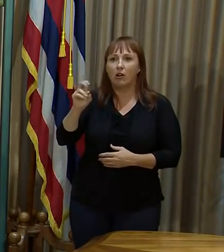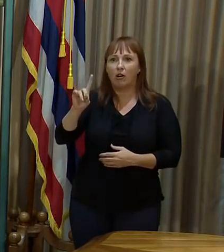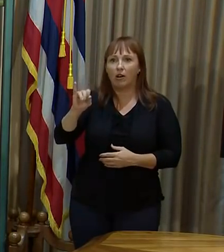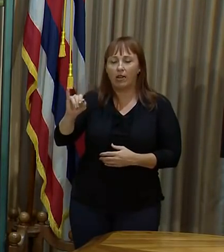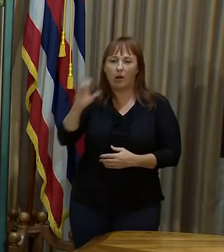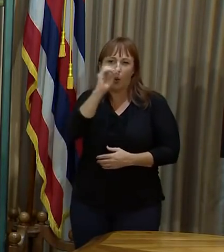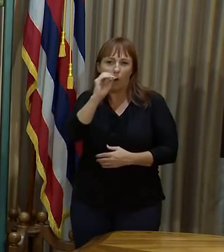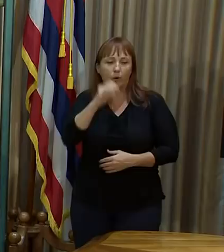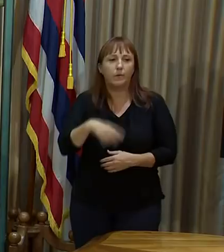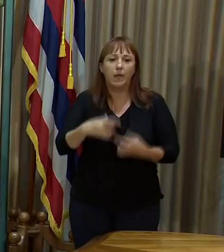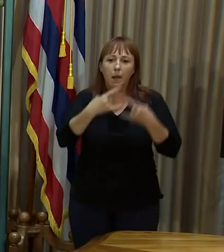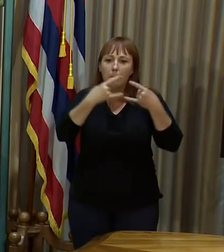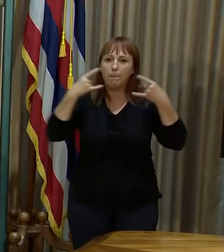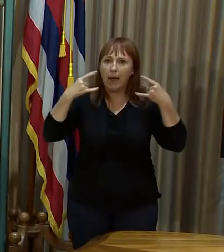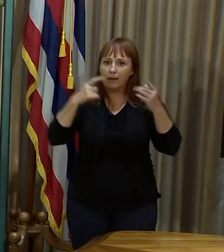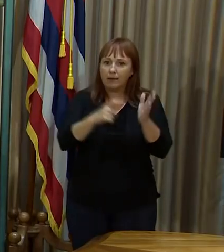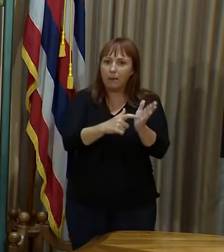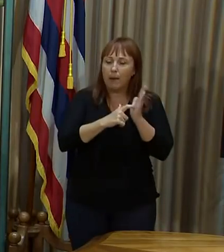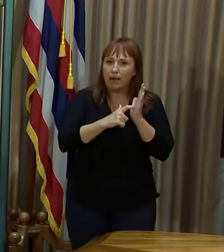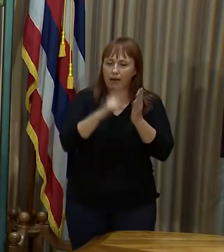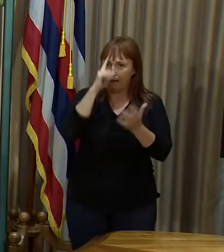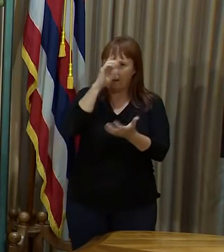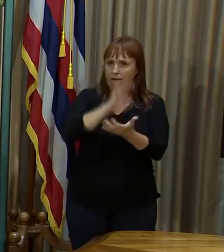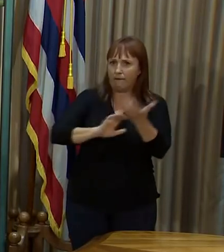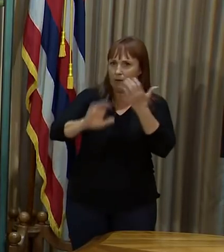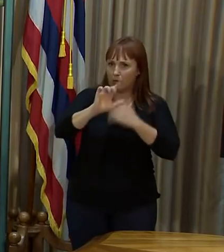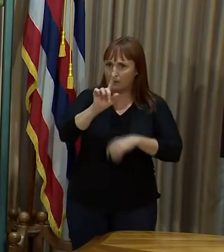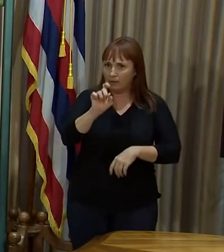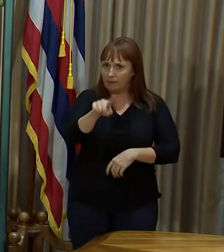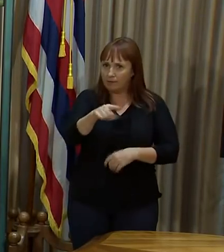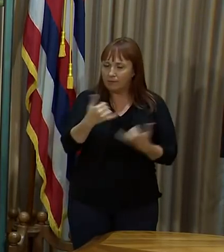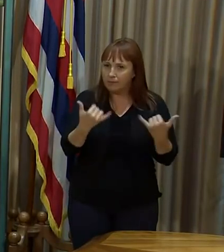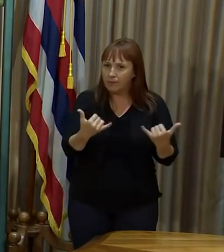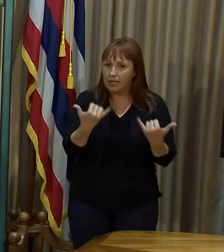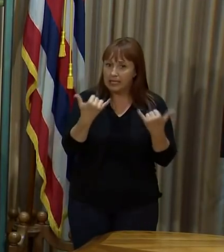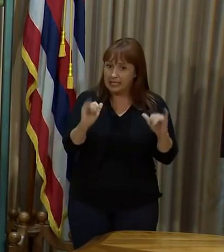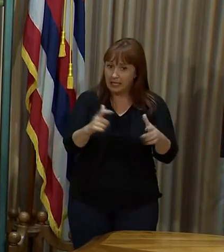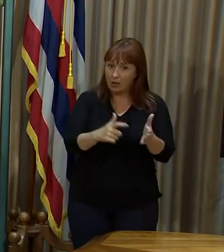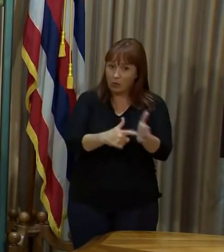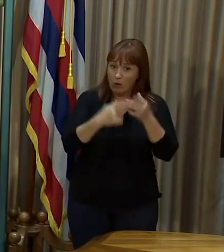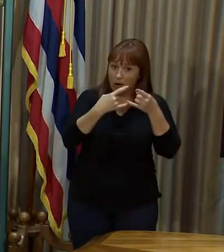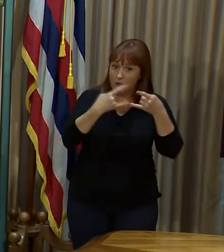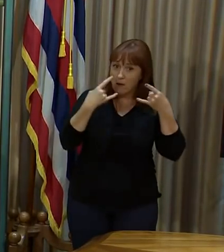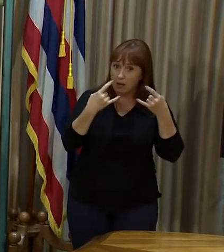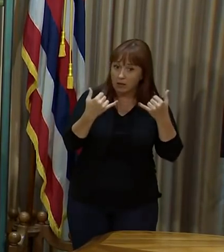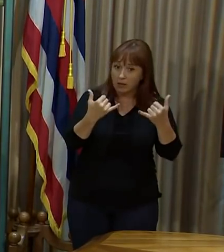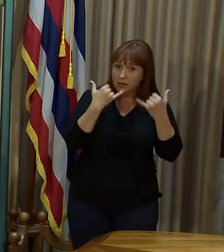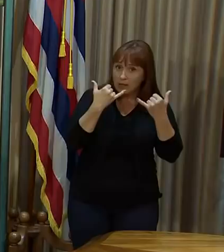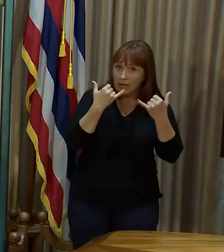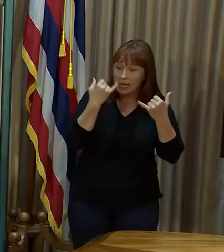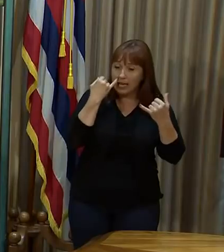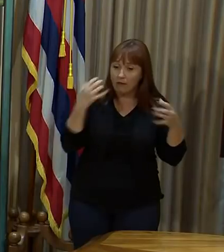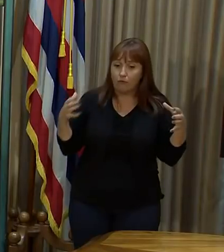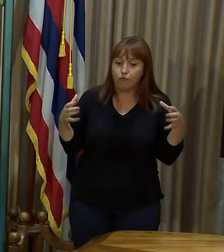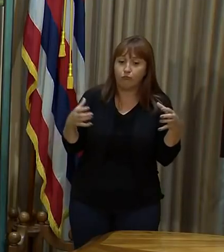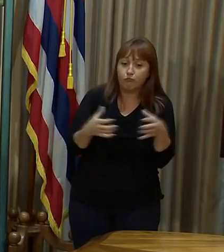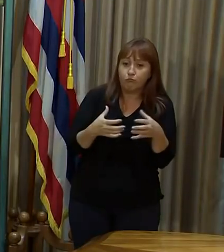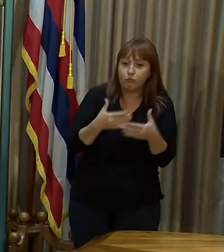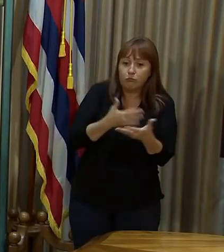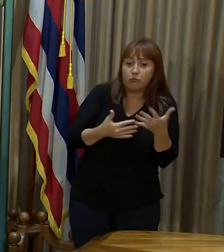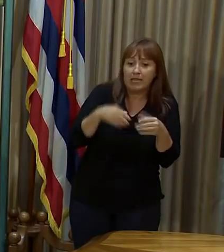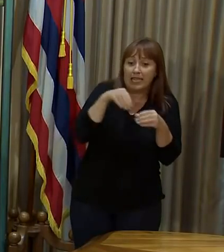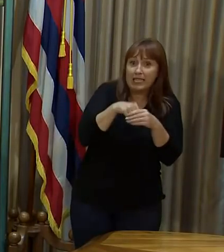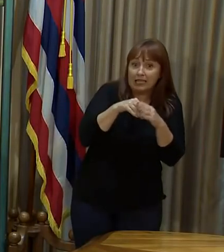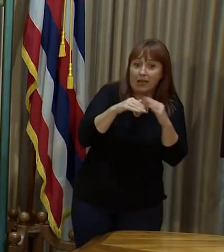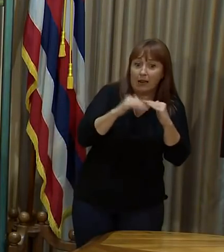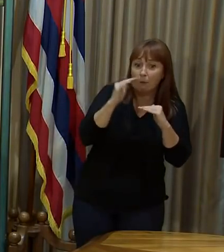about mask mandates? It's a little confusing. Are people still going to be required to wear masks if they gather